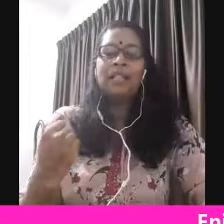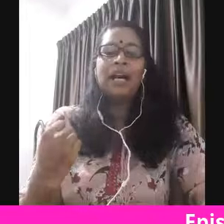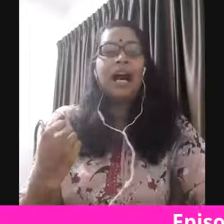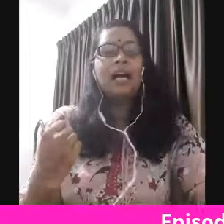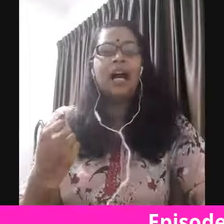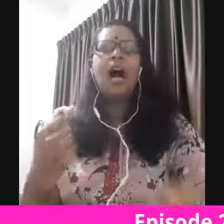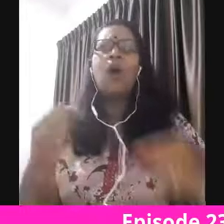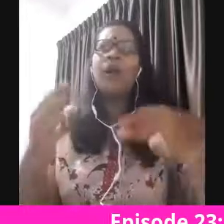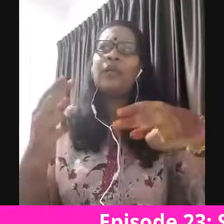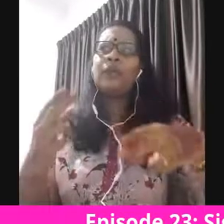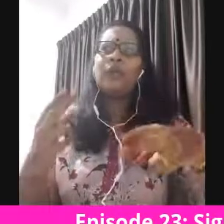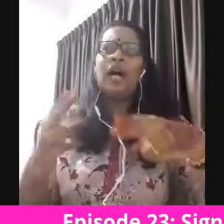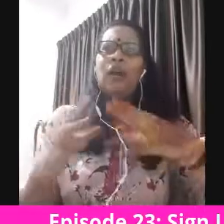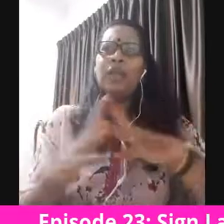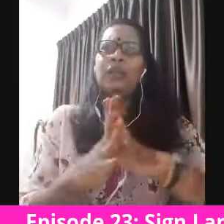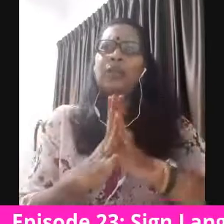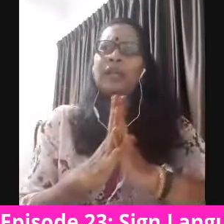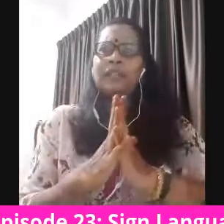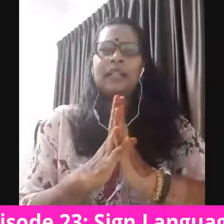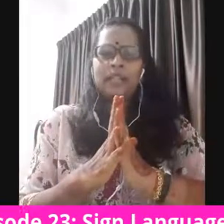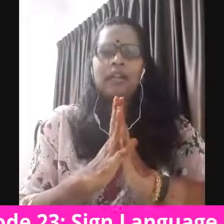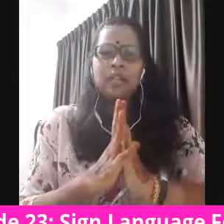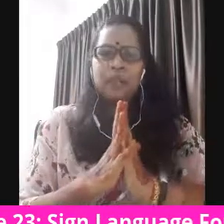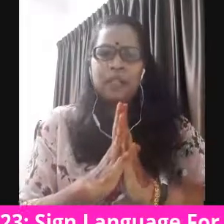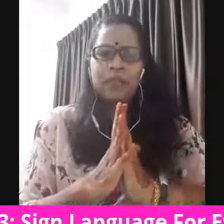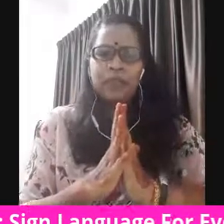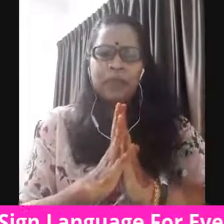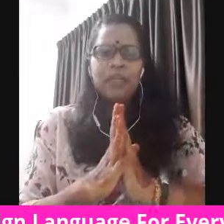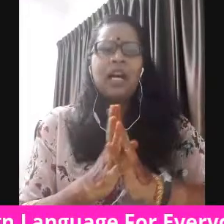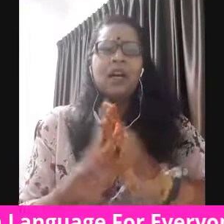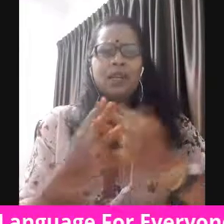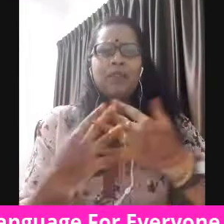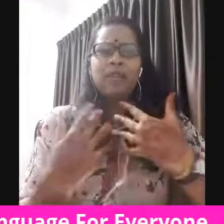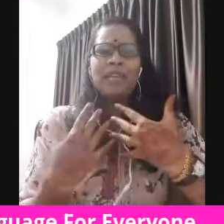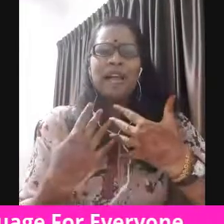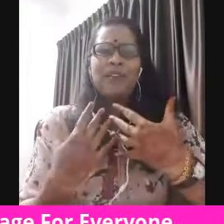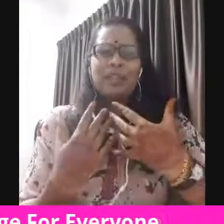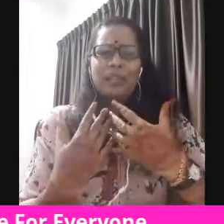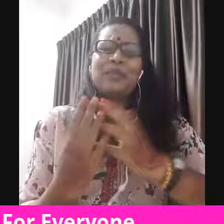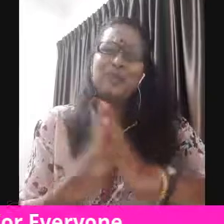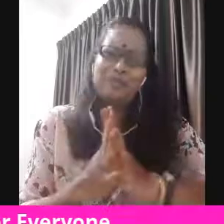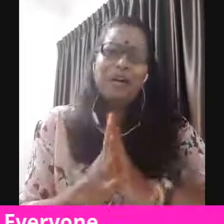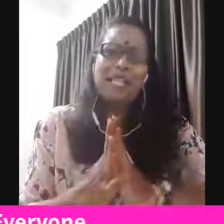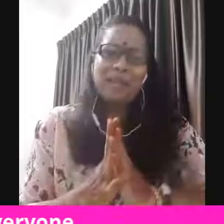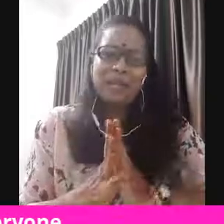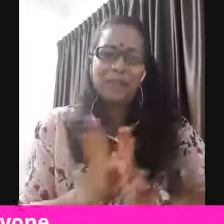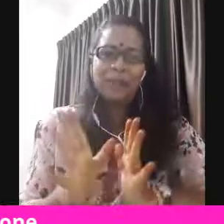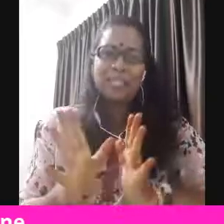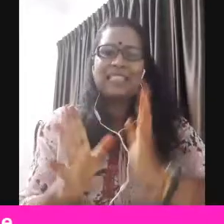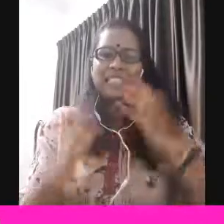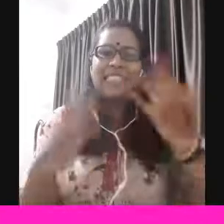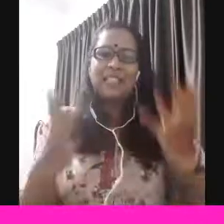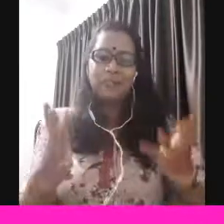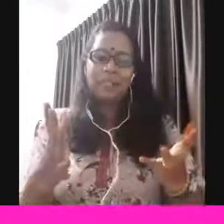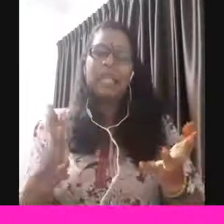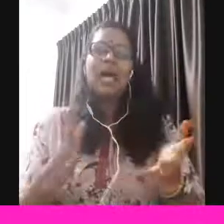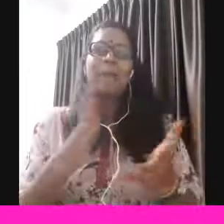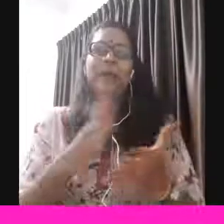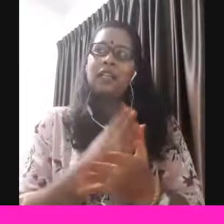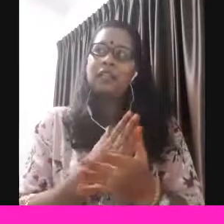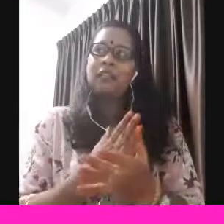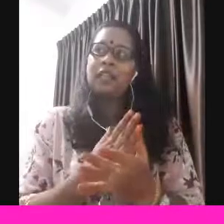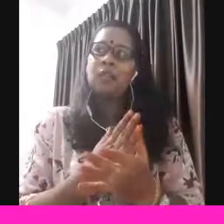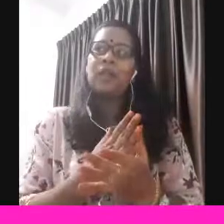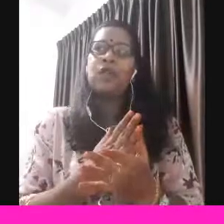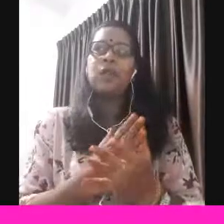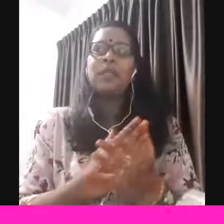uh, how are you? I think they got a specific word, but for me, I will use Bahasa Melayu. It's easier for me.